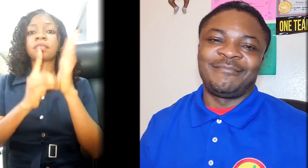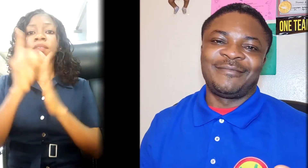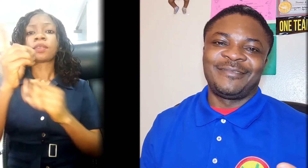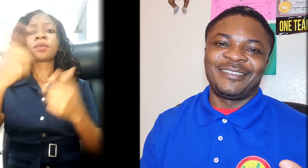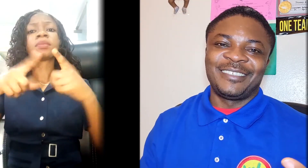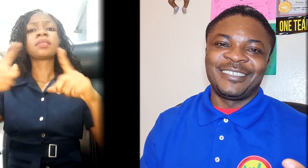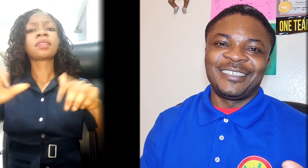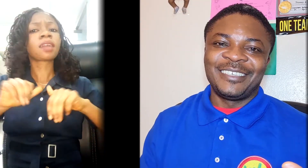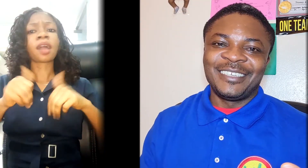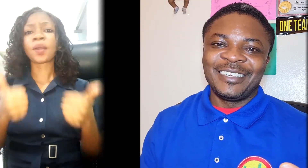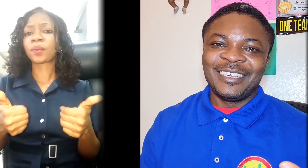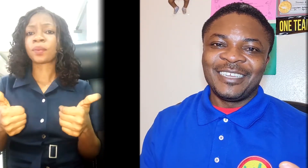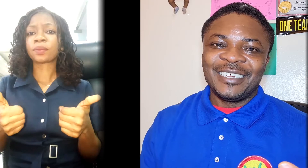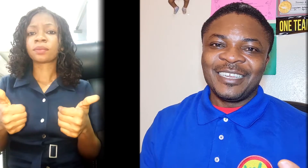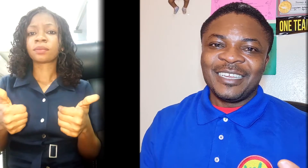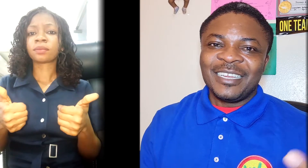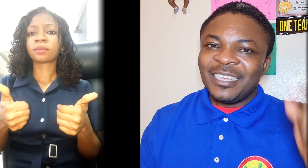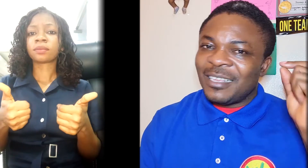signing?